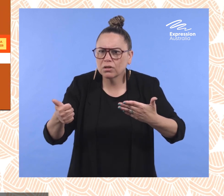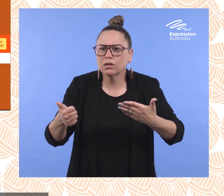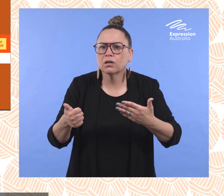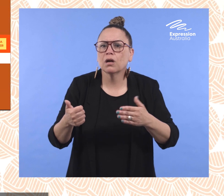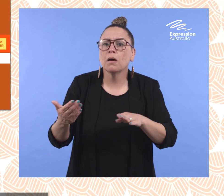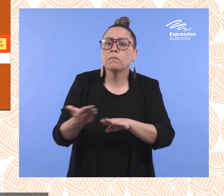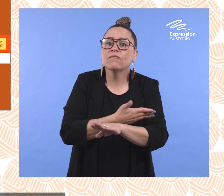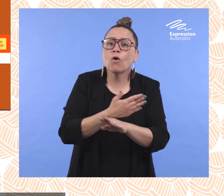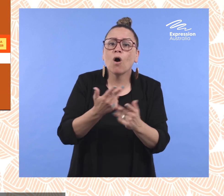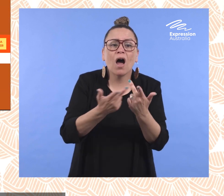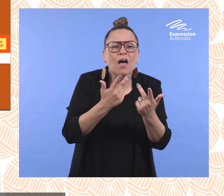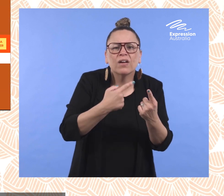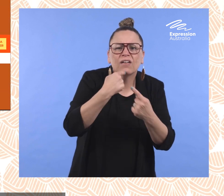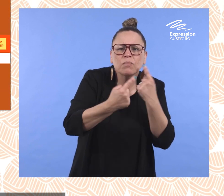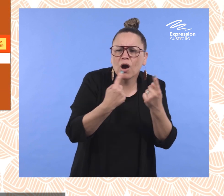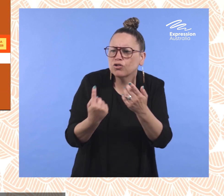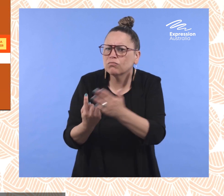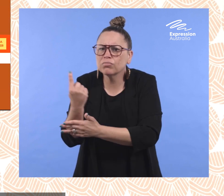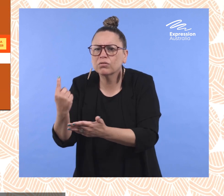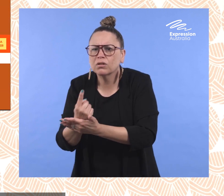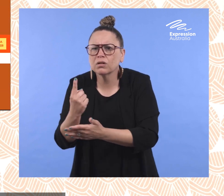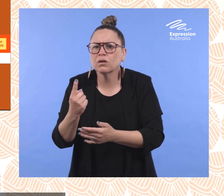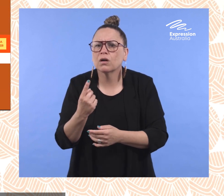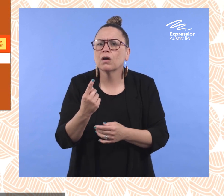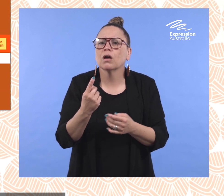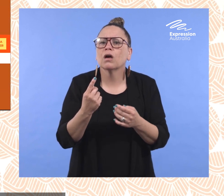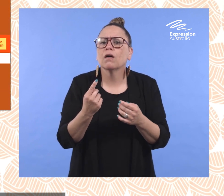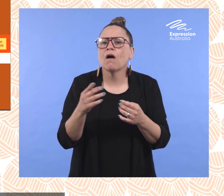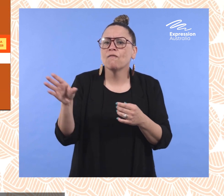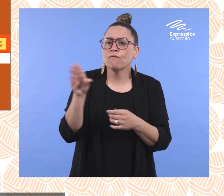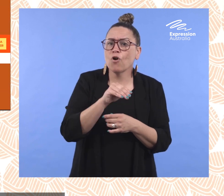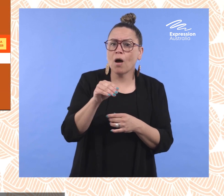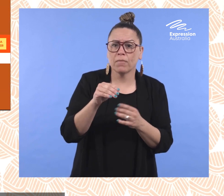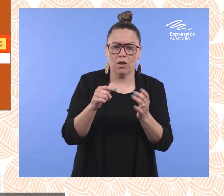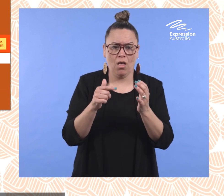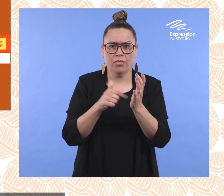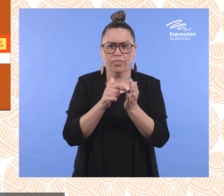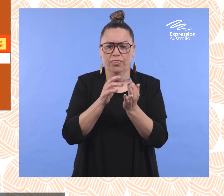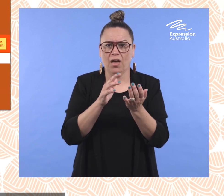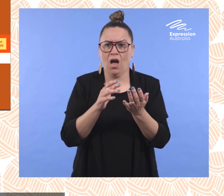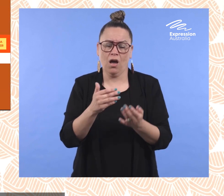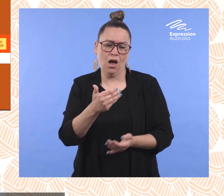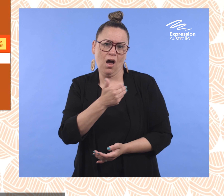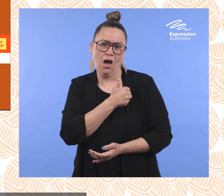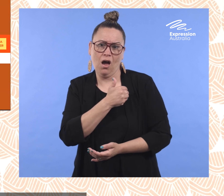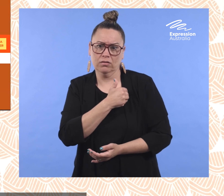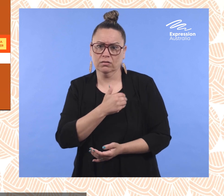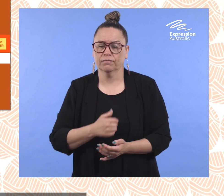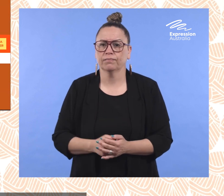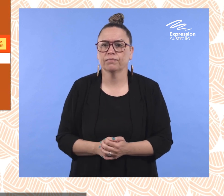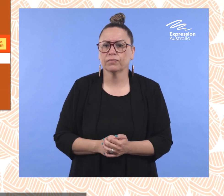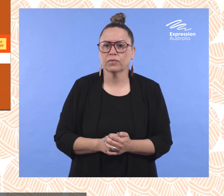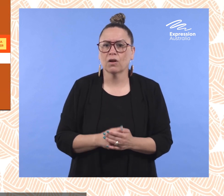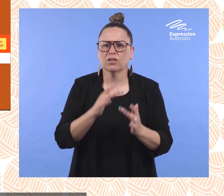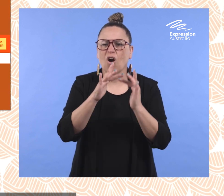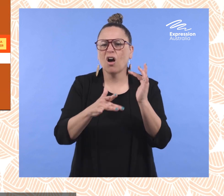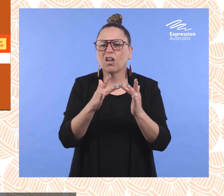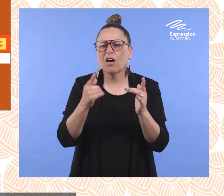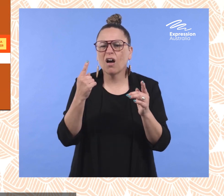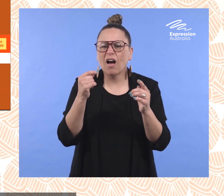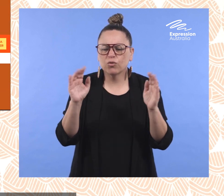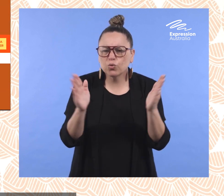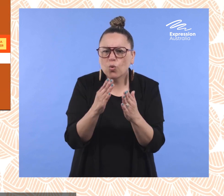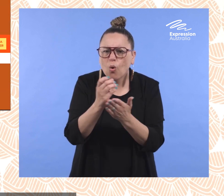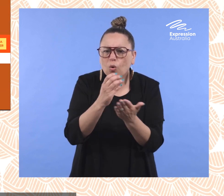information became available, and that's From the Heart. And it had a short course, which is probably still very relevant.